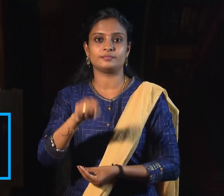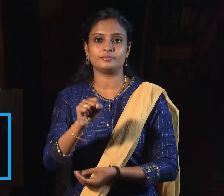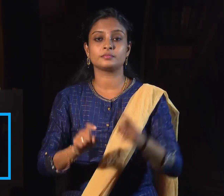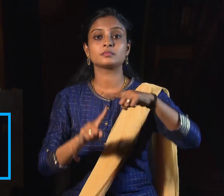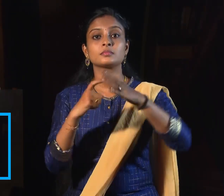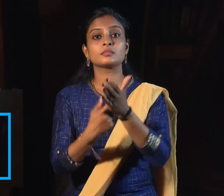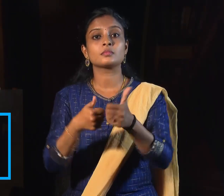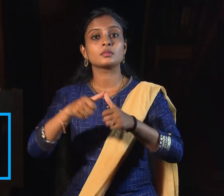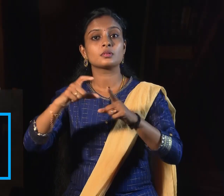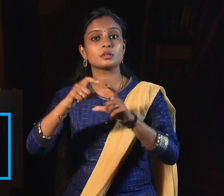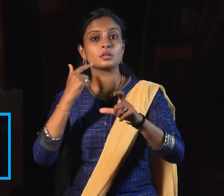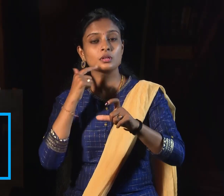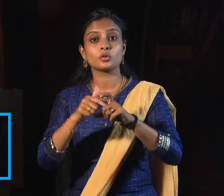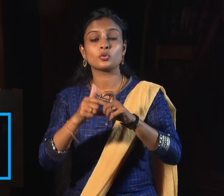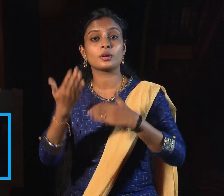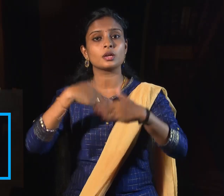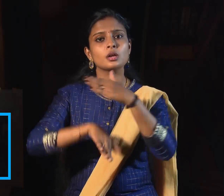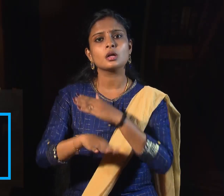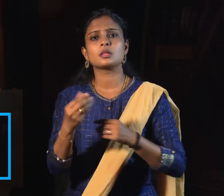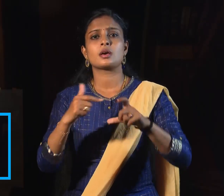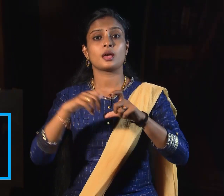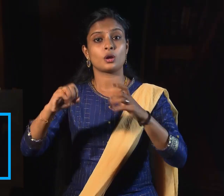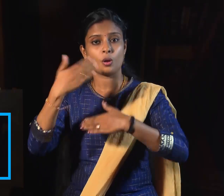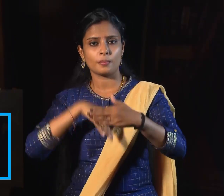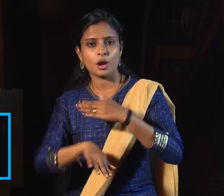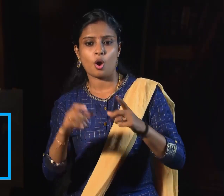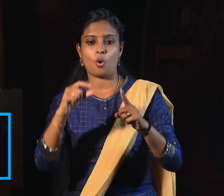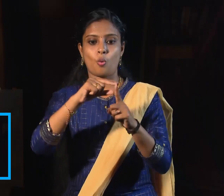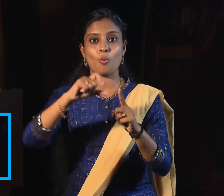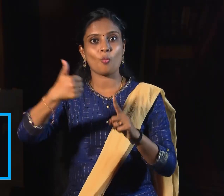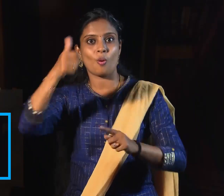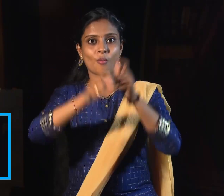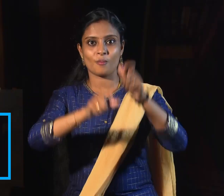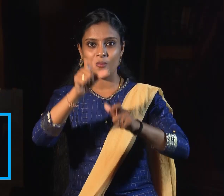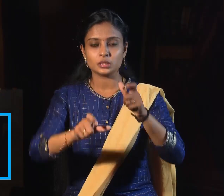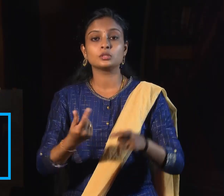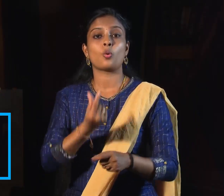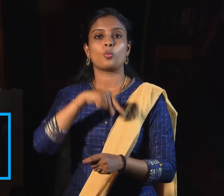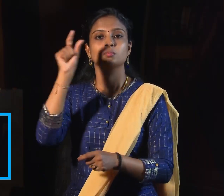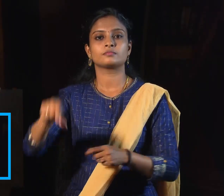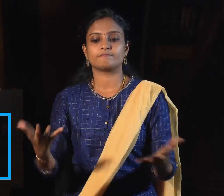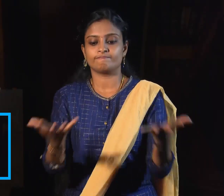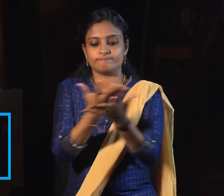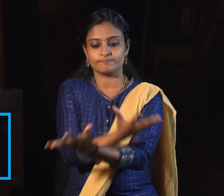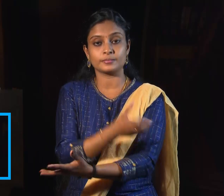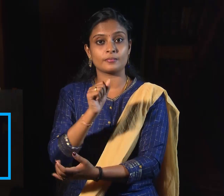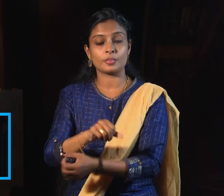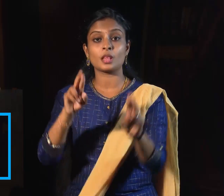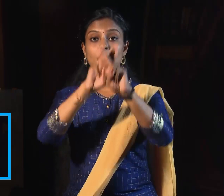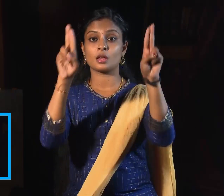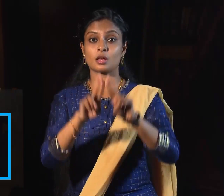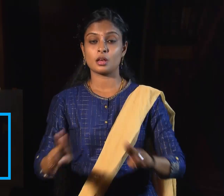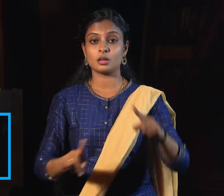can also take place within an economy between producers and consumers. International trade